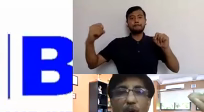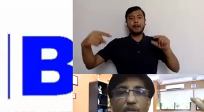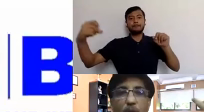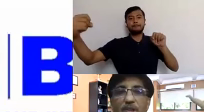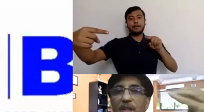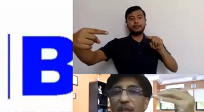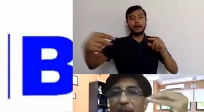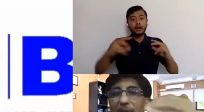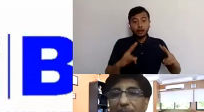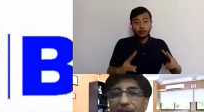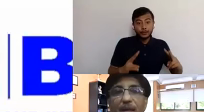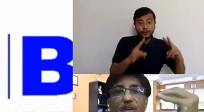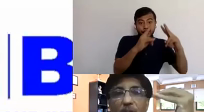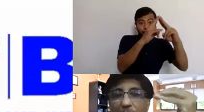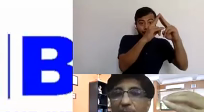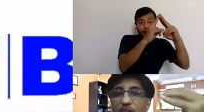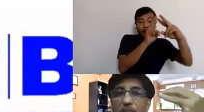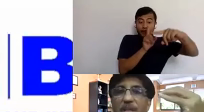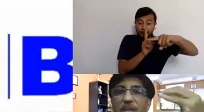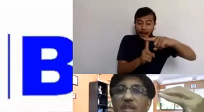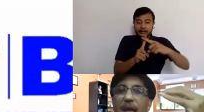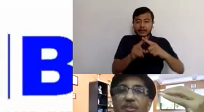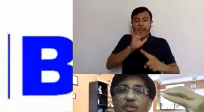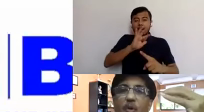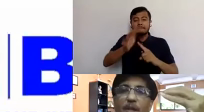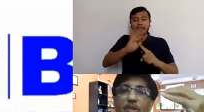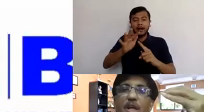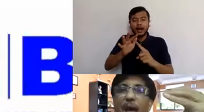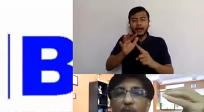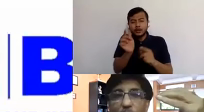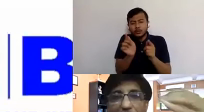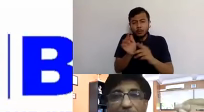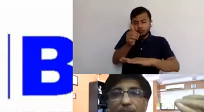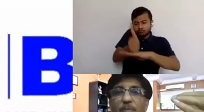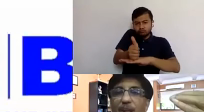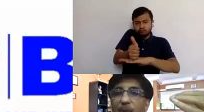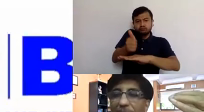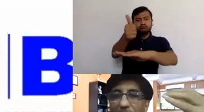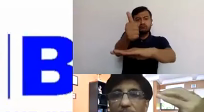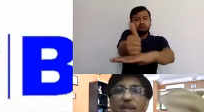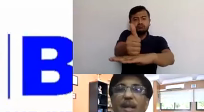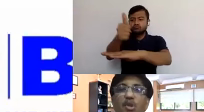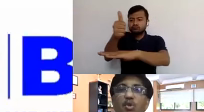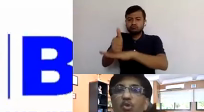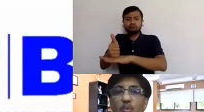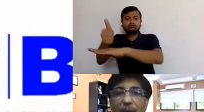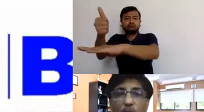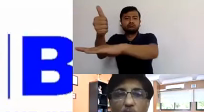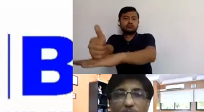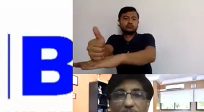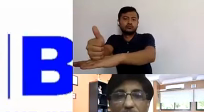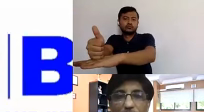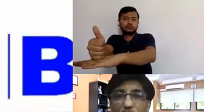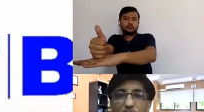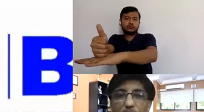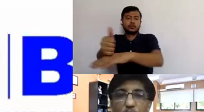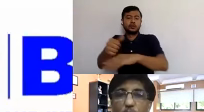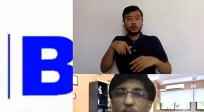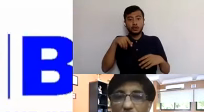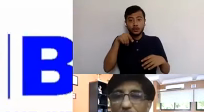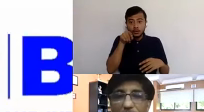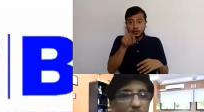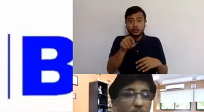-Fi hotspots can act as high speed access point and wireless middle mile can be used to backhaul the data which has